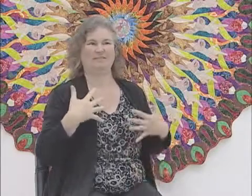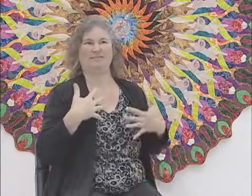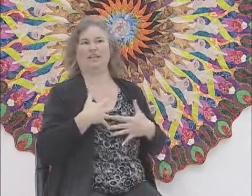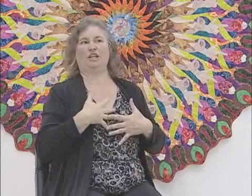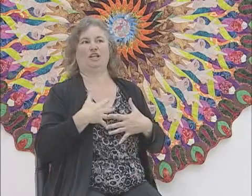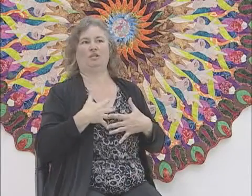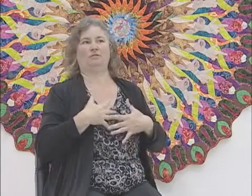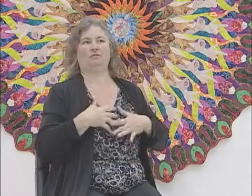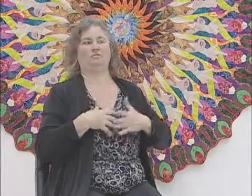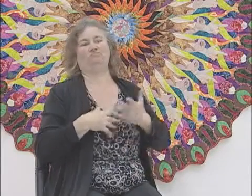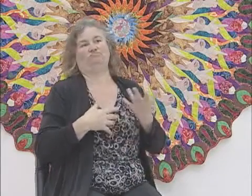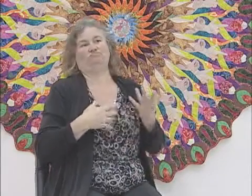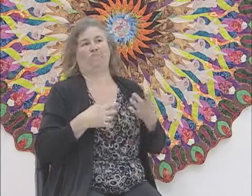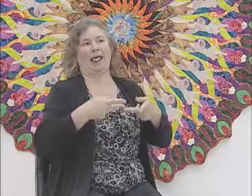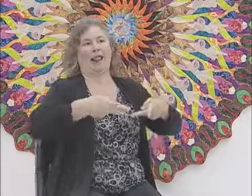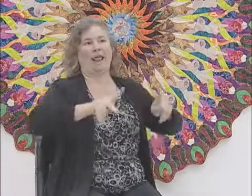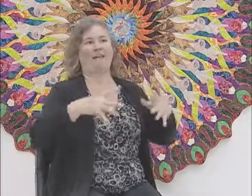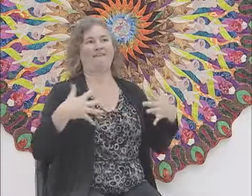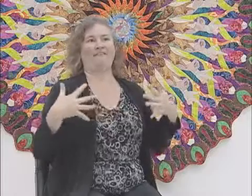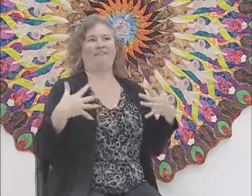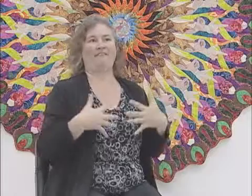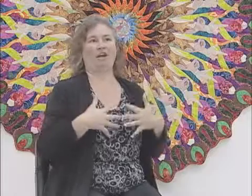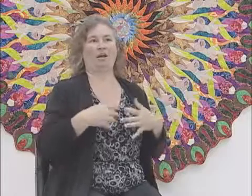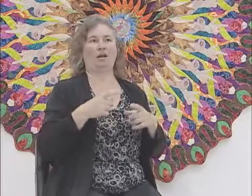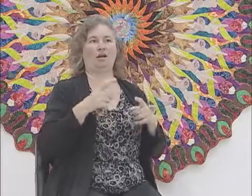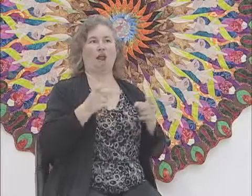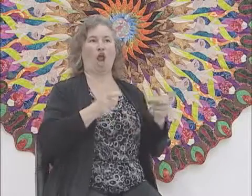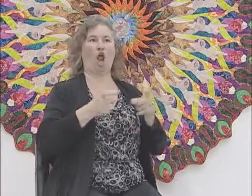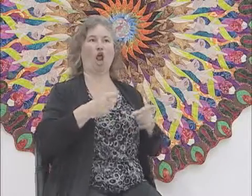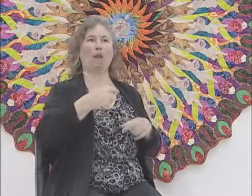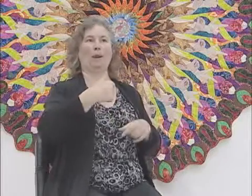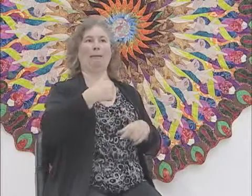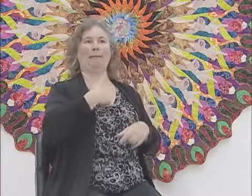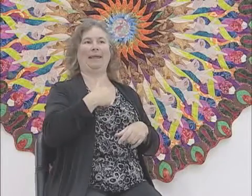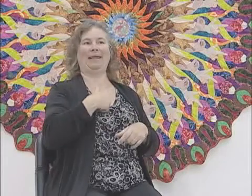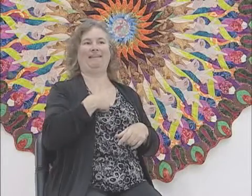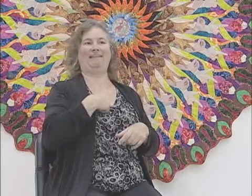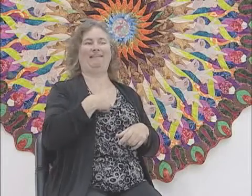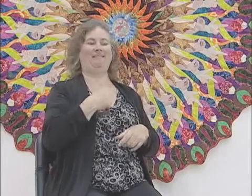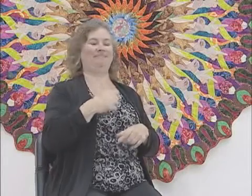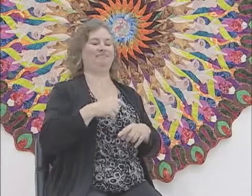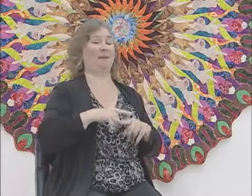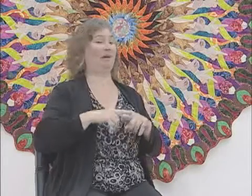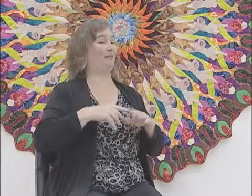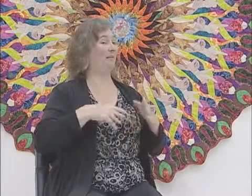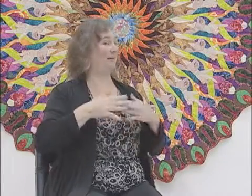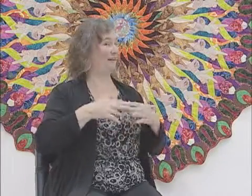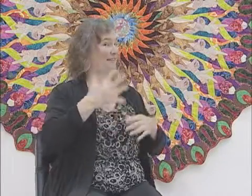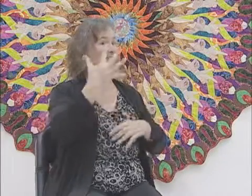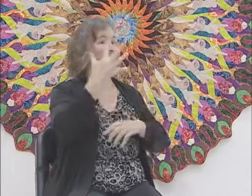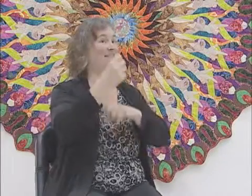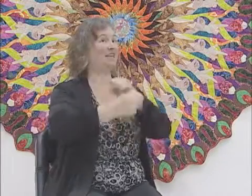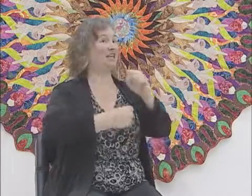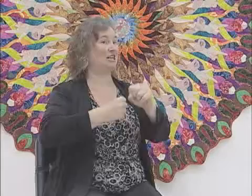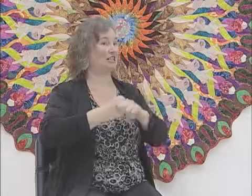previous experience with. I was too scared, and I let my fear control my life for a while in that regard.